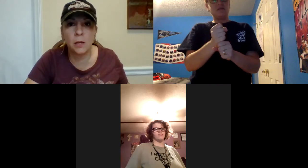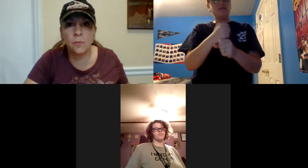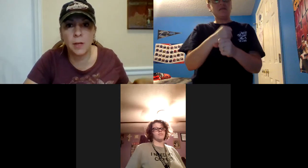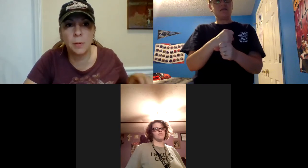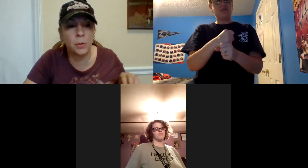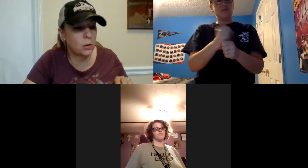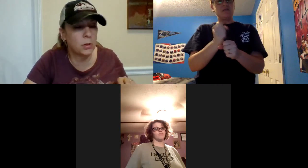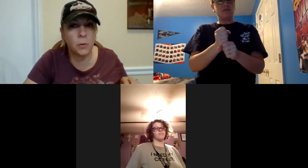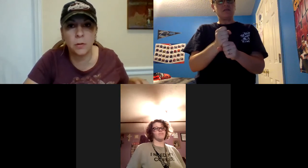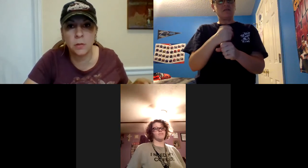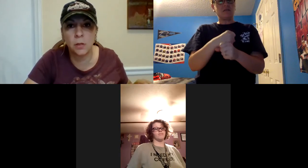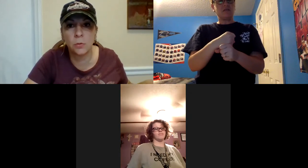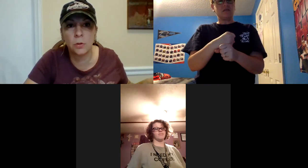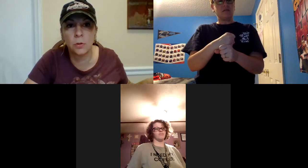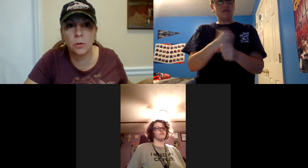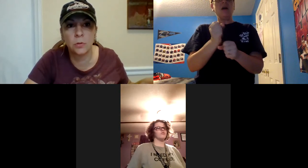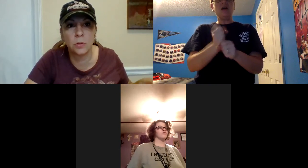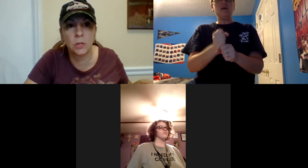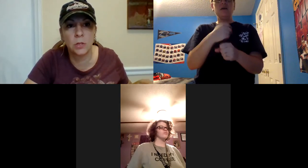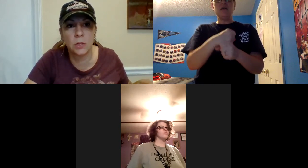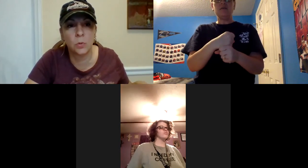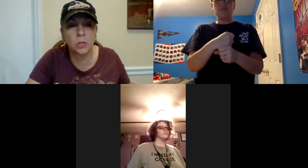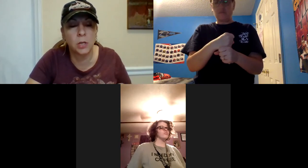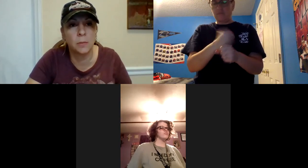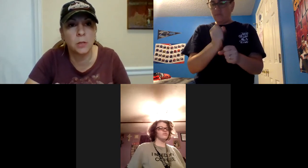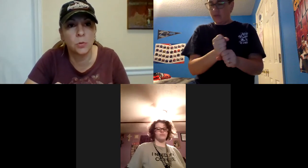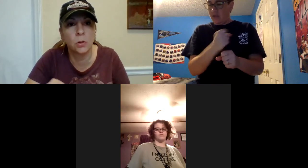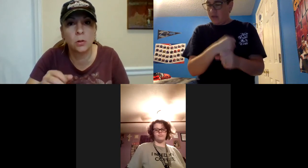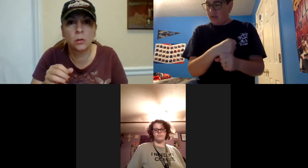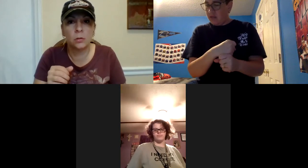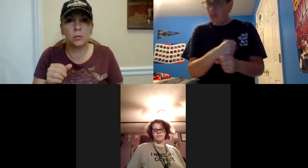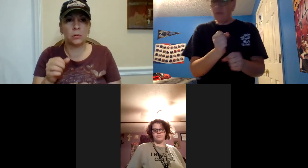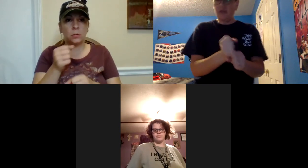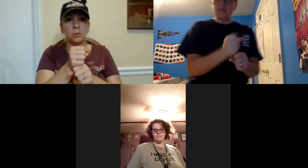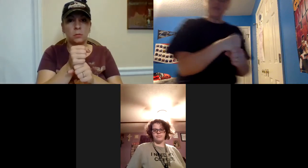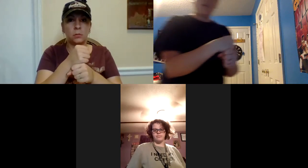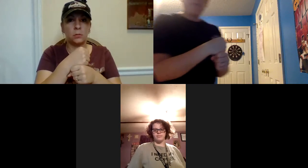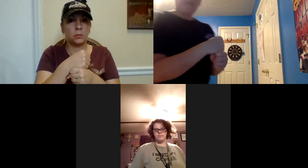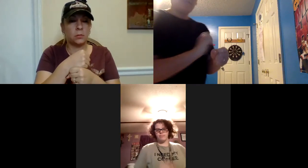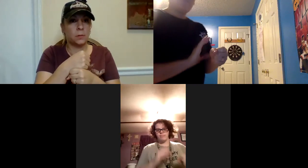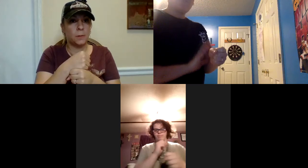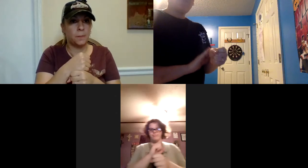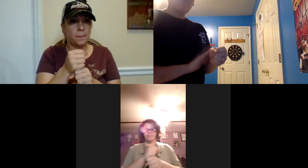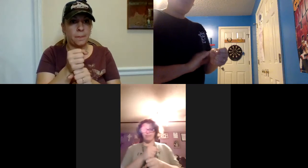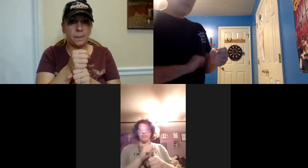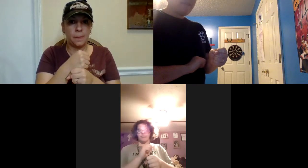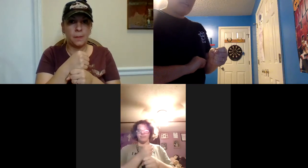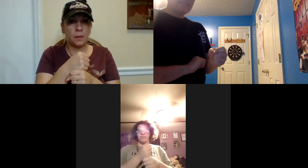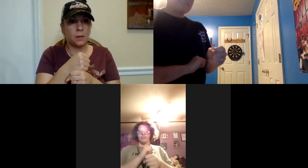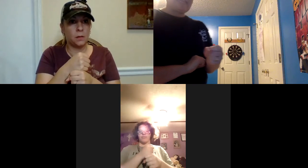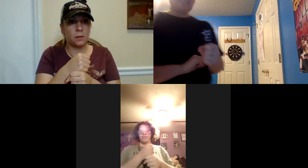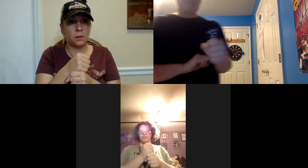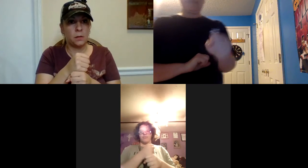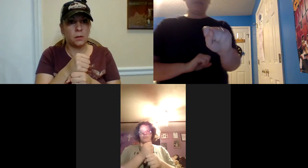I couldn't find it in my book earlier when I was looking through, so I just wanted to check and make sure. Yeah. So make, so the left